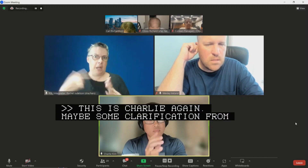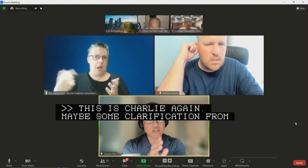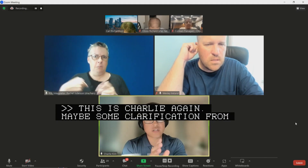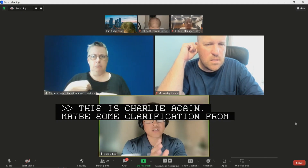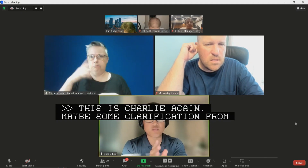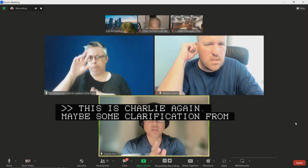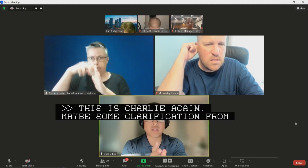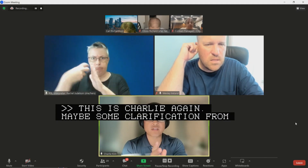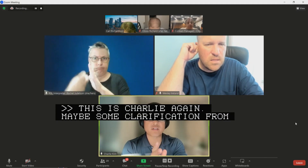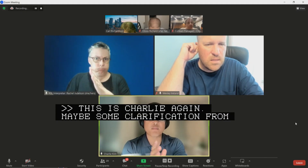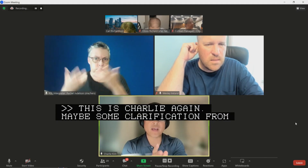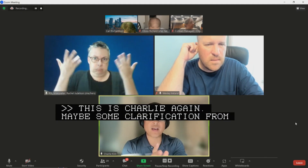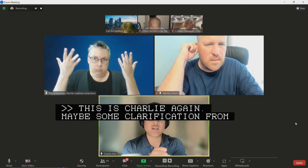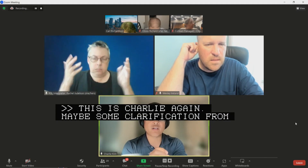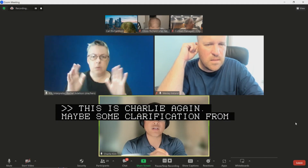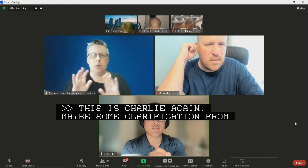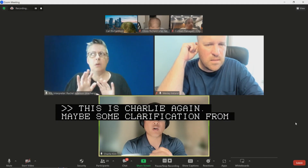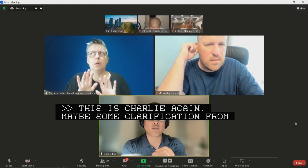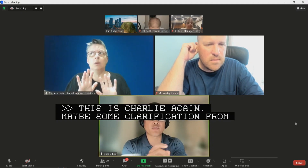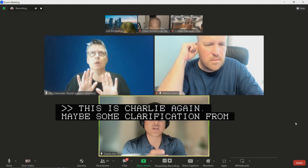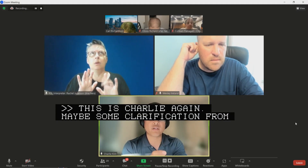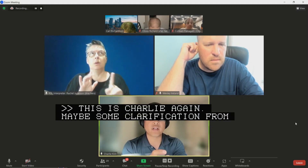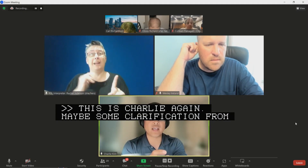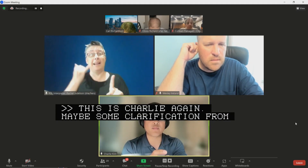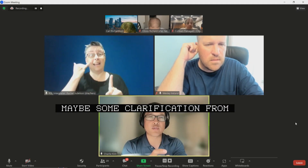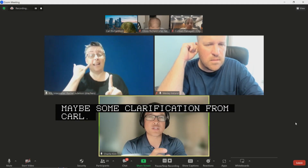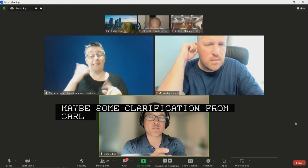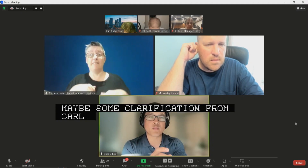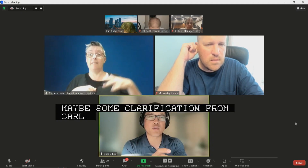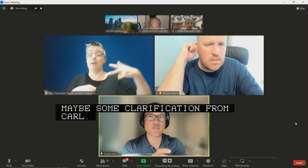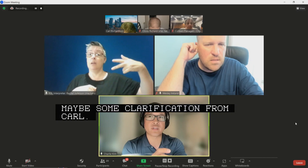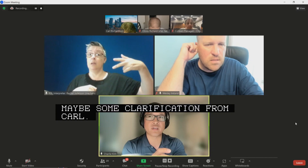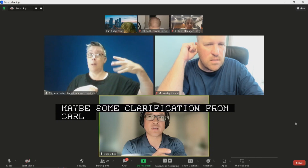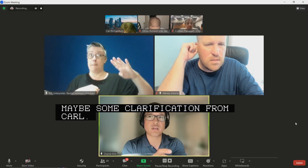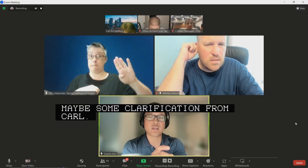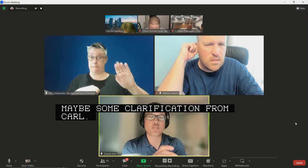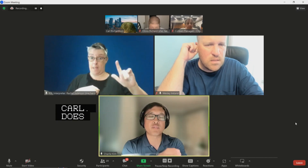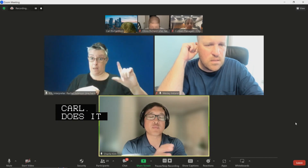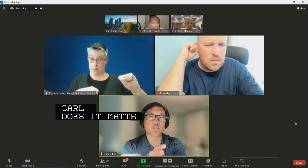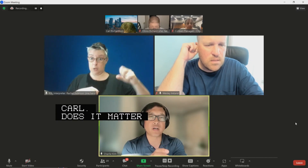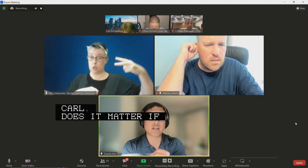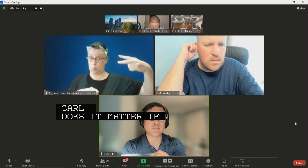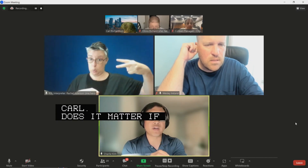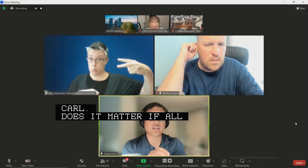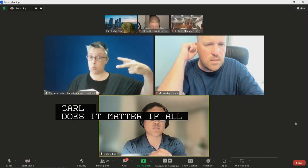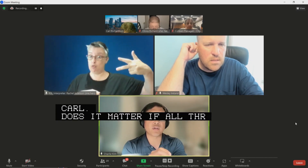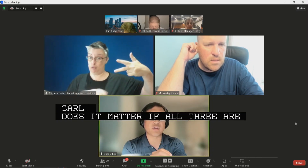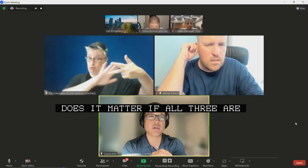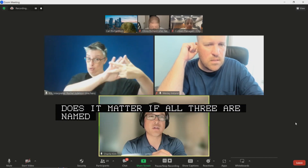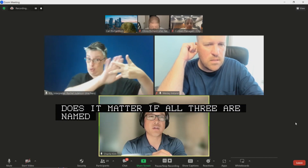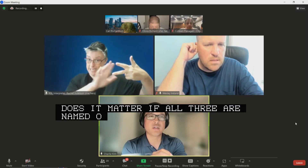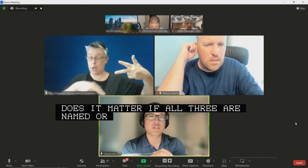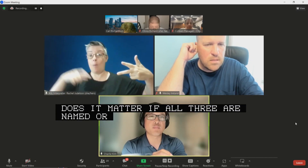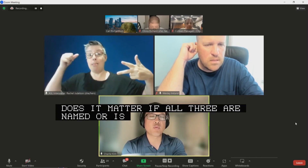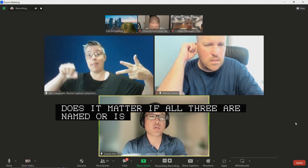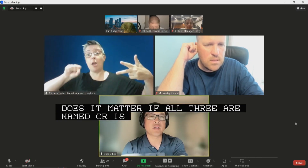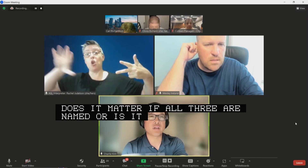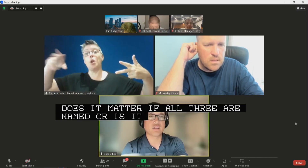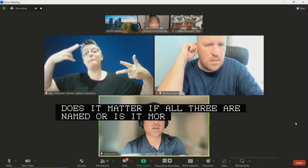this too much. Does it matter if all three are named, or is it more of the principle behind the fact that we are